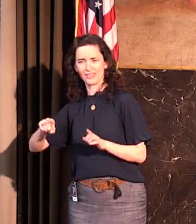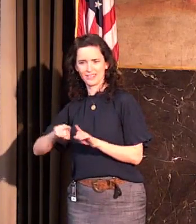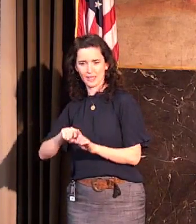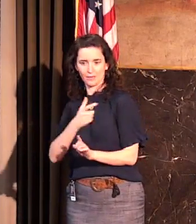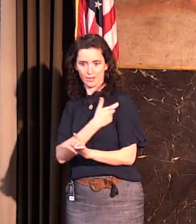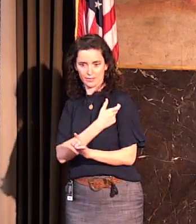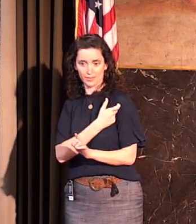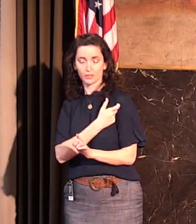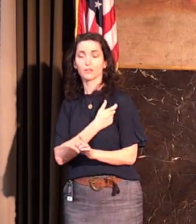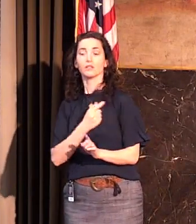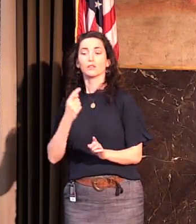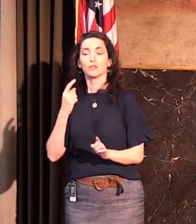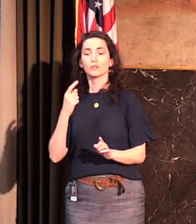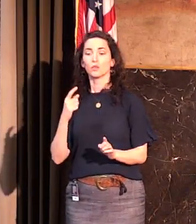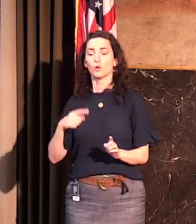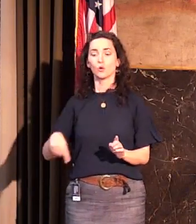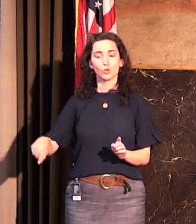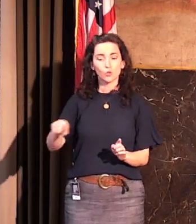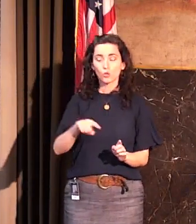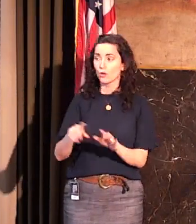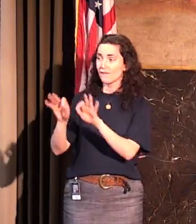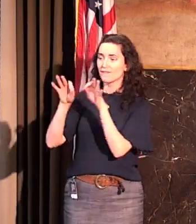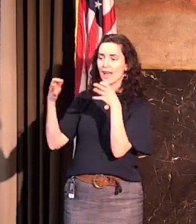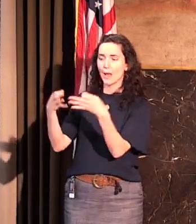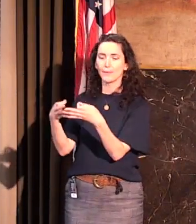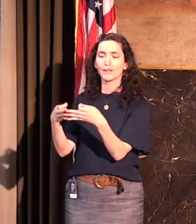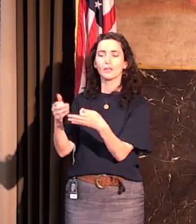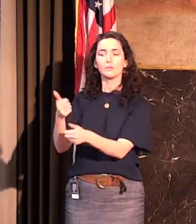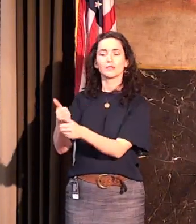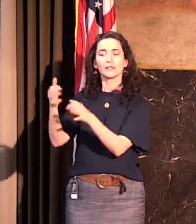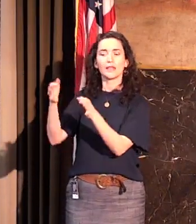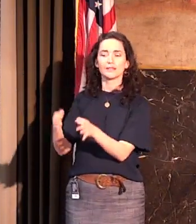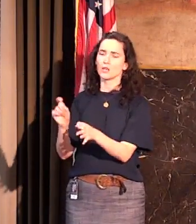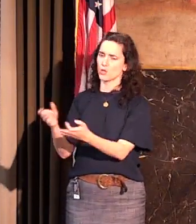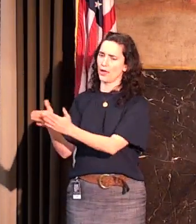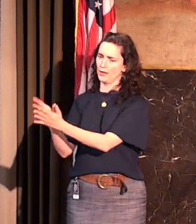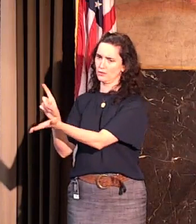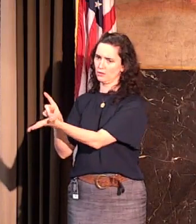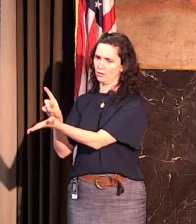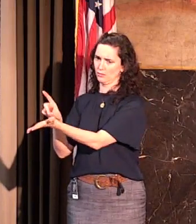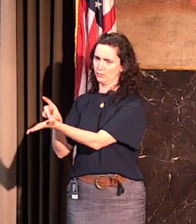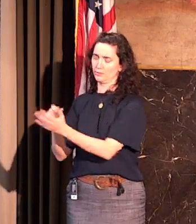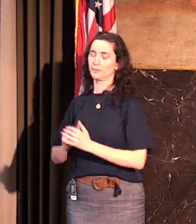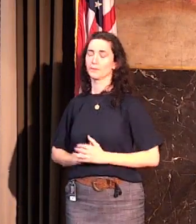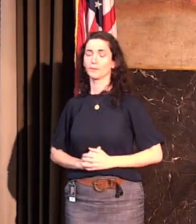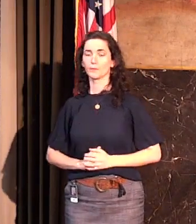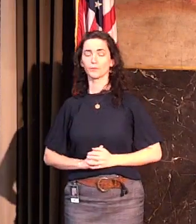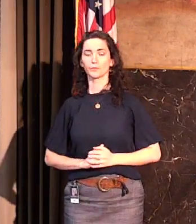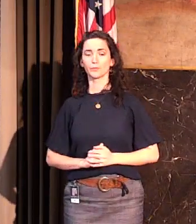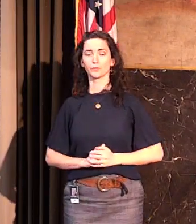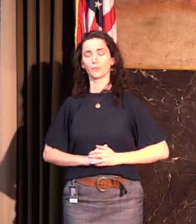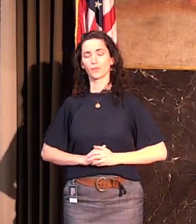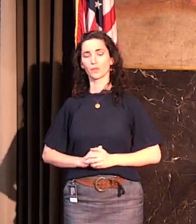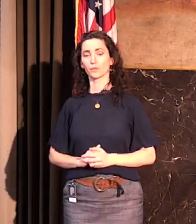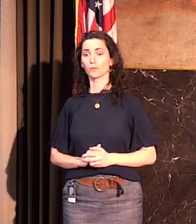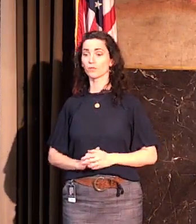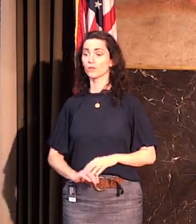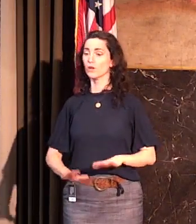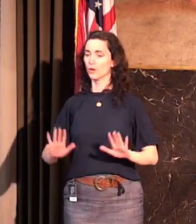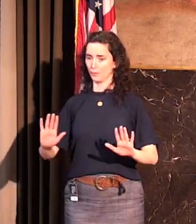children and families should talk about with their doctors. Taking a step back, this is our fifth